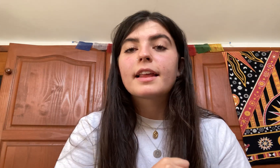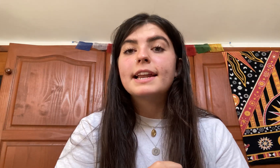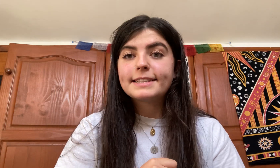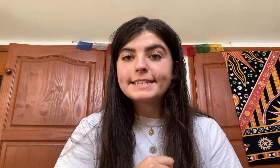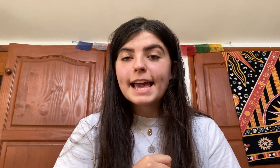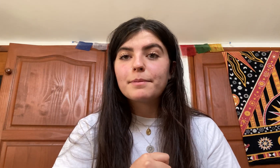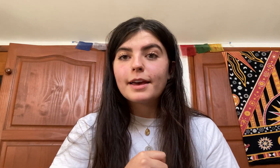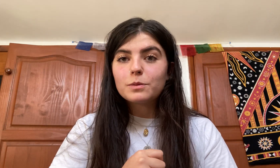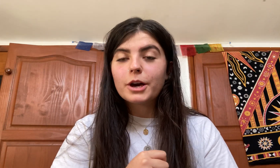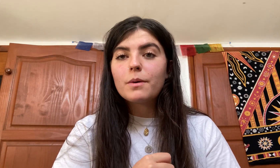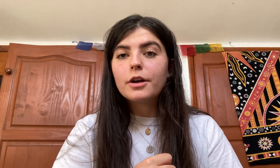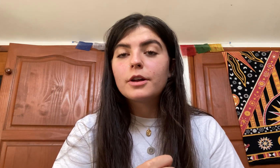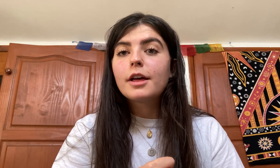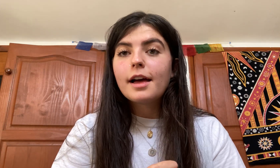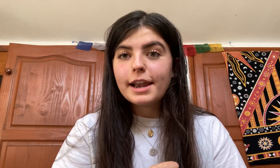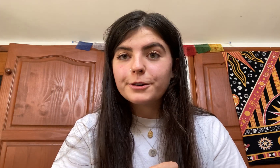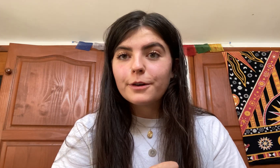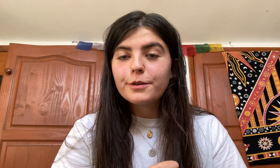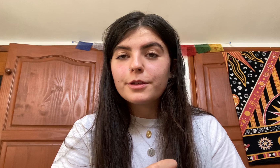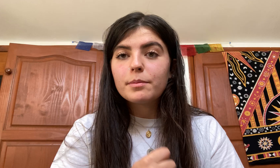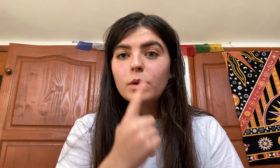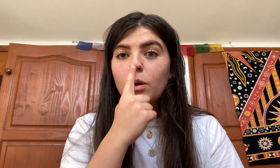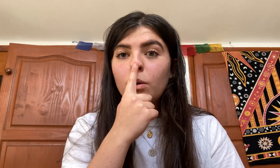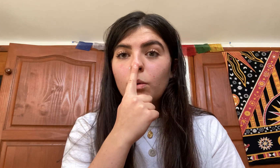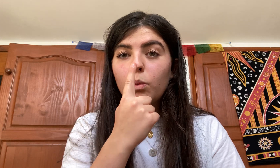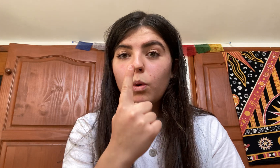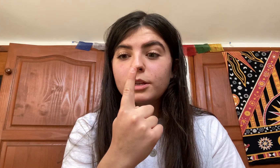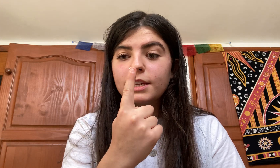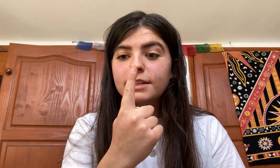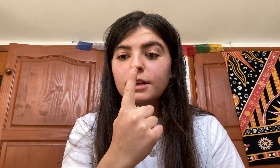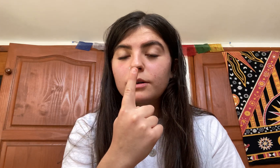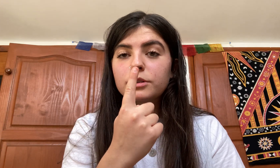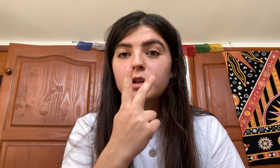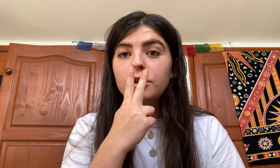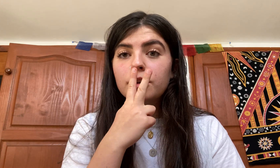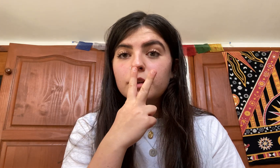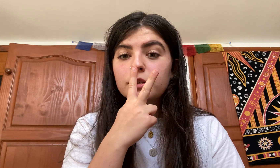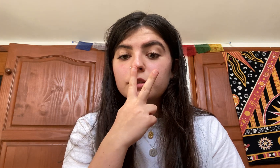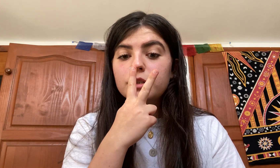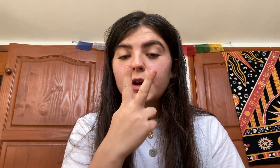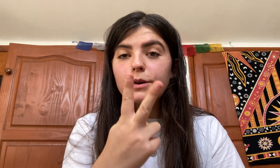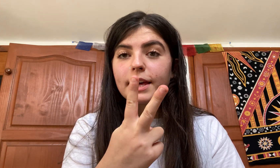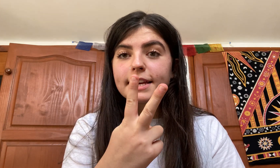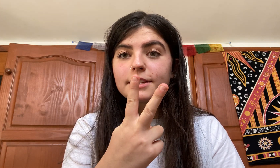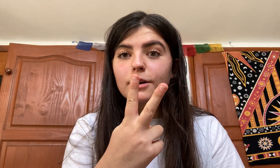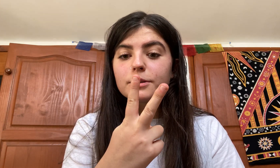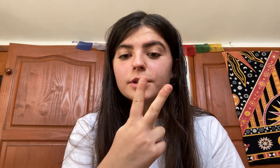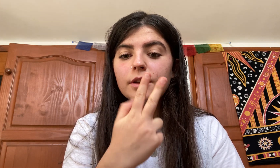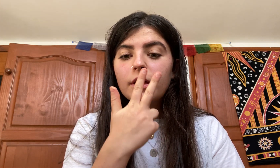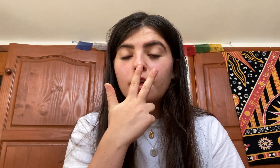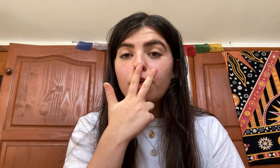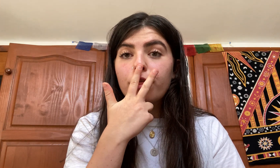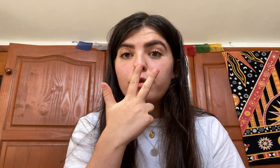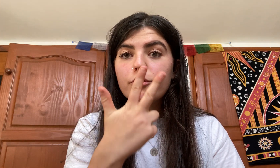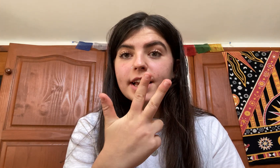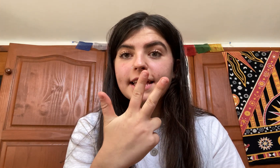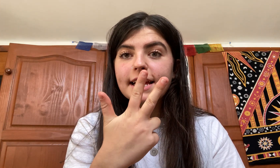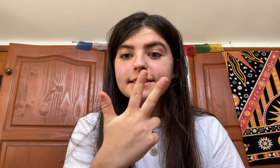And it's the same as we go on, and I'll go through them. 1 year old. 2 years old. 3 years